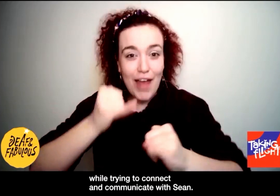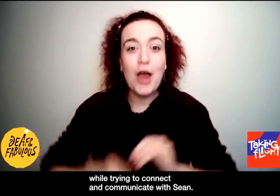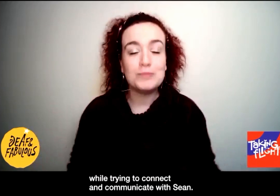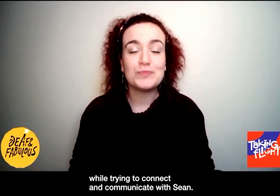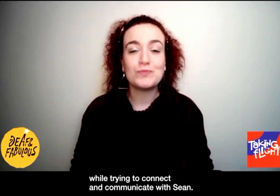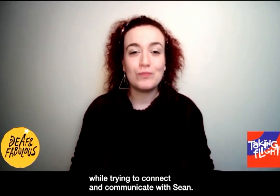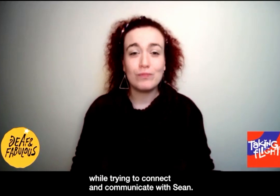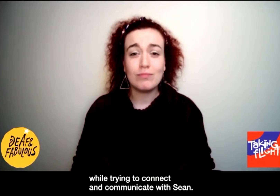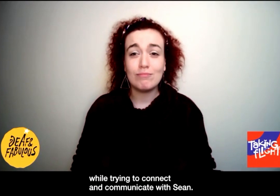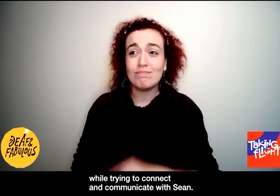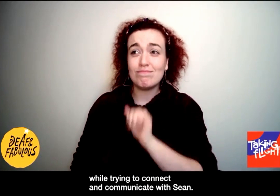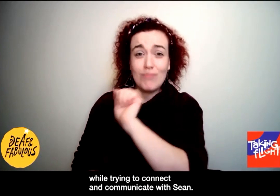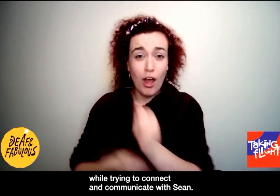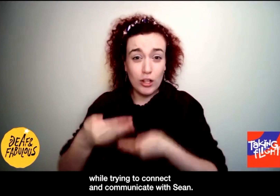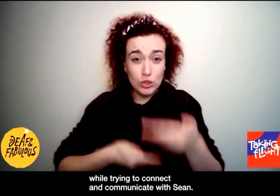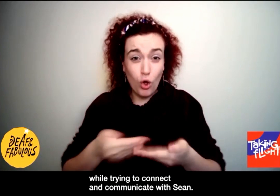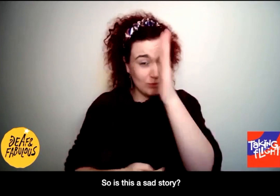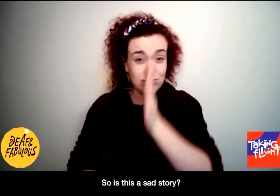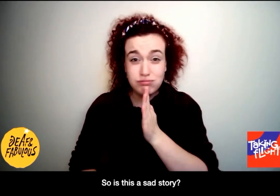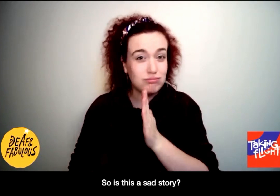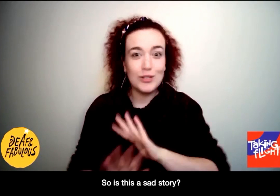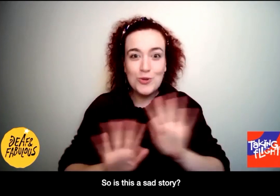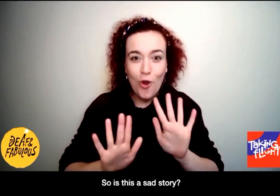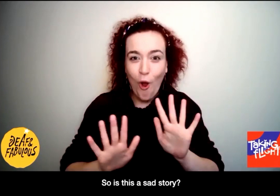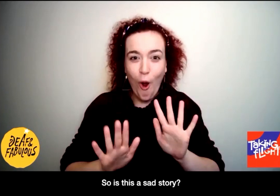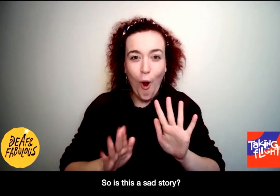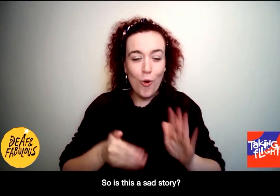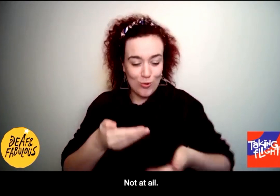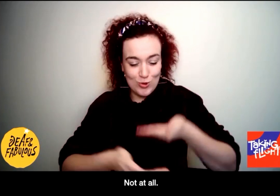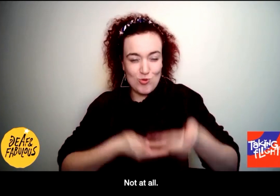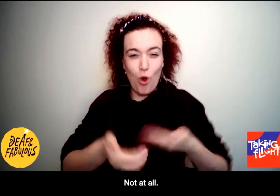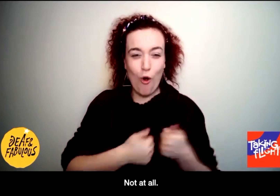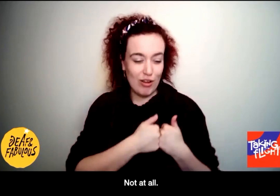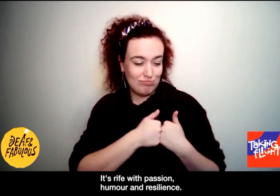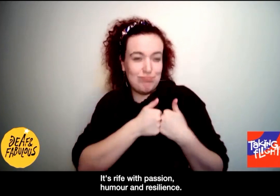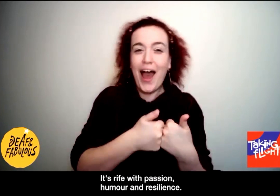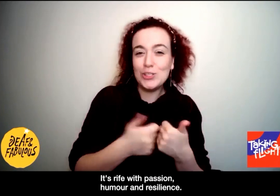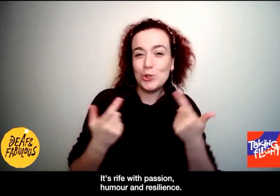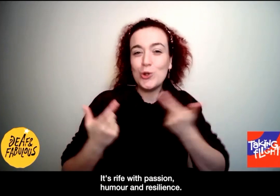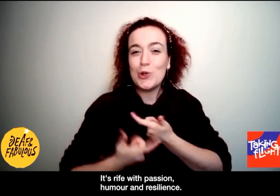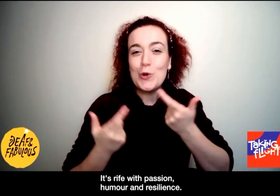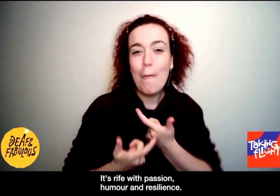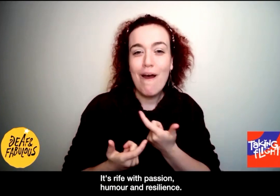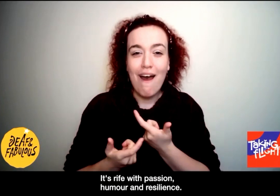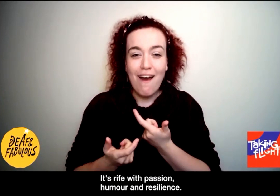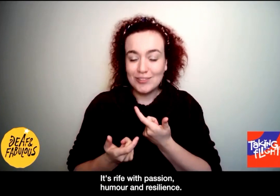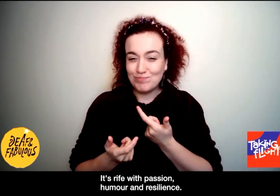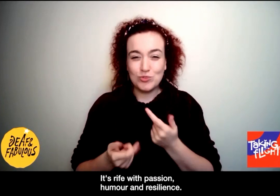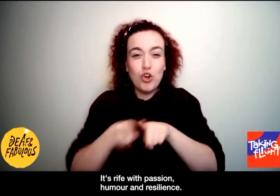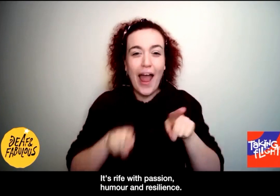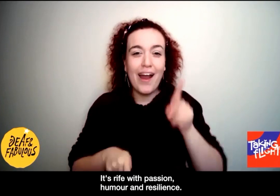while trying to connect and communicate with Sean. So, is this a sad story? Not at all. It's rife with